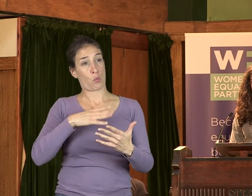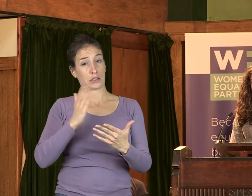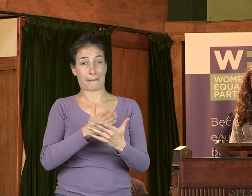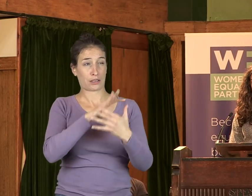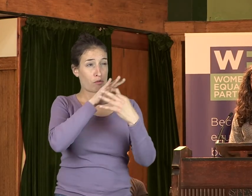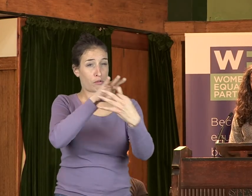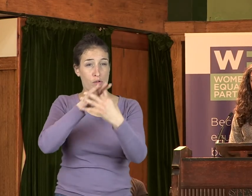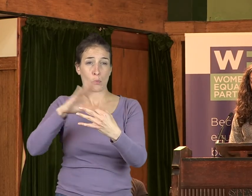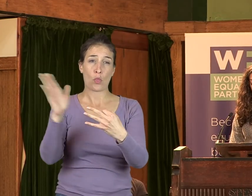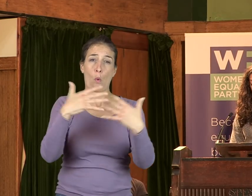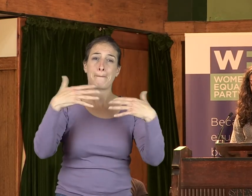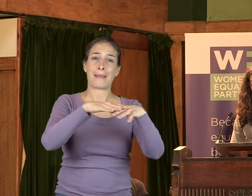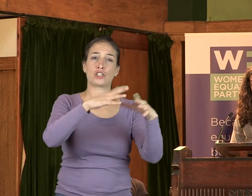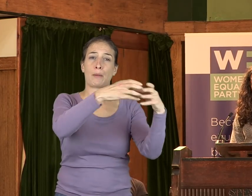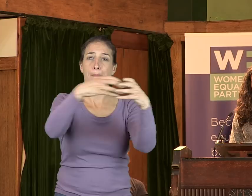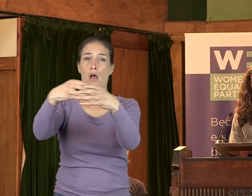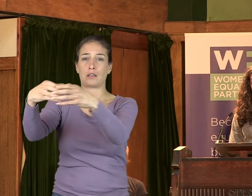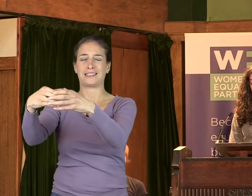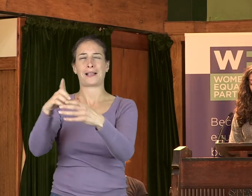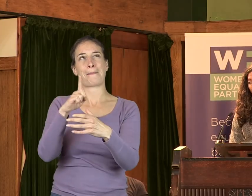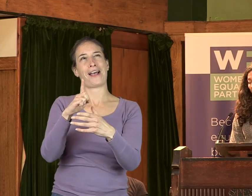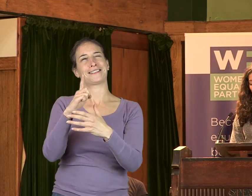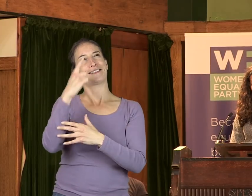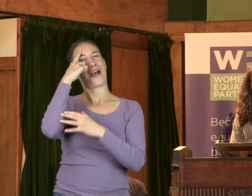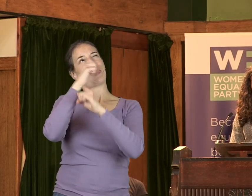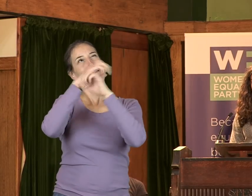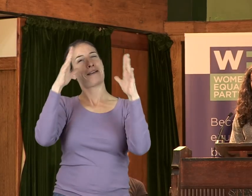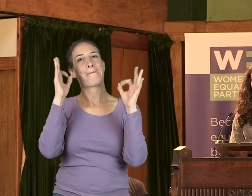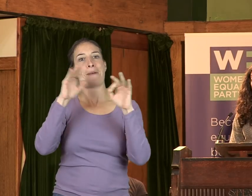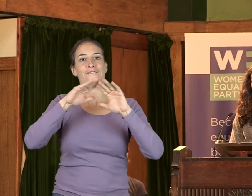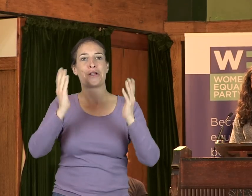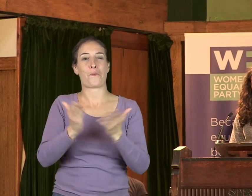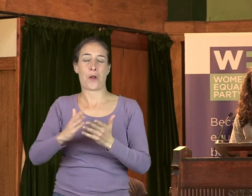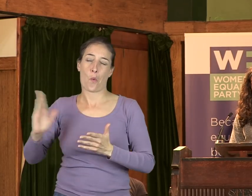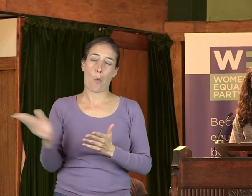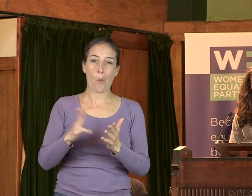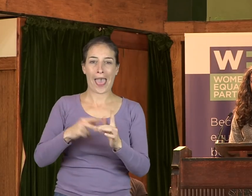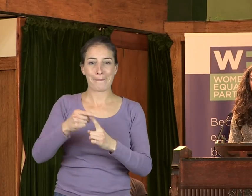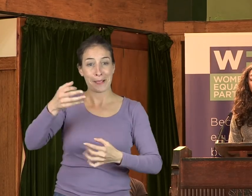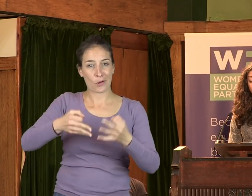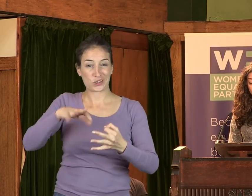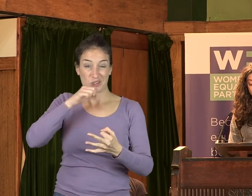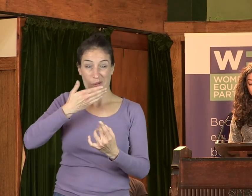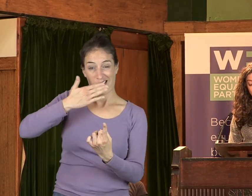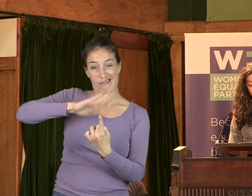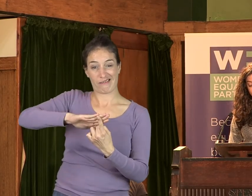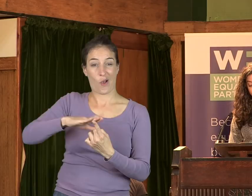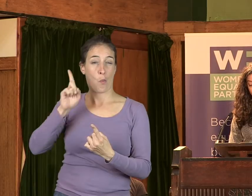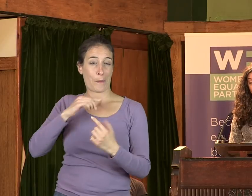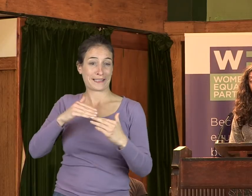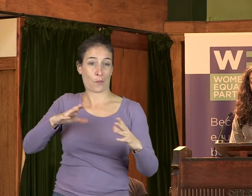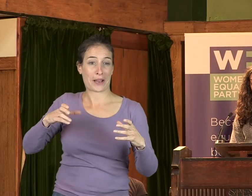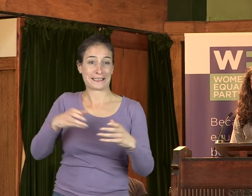all MPs would be members of our party and Parliament would have to take gender issues seriously. While we wait for that to